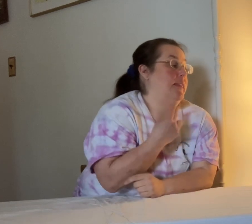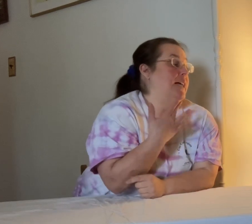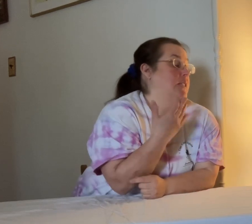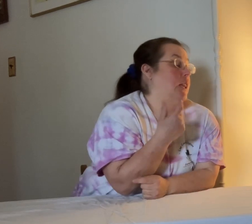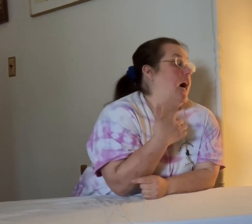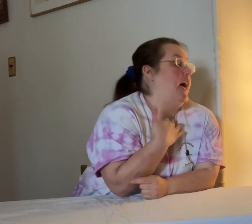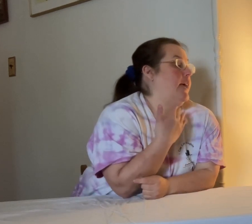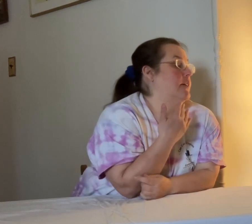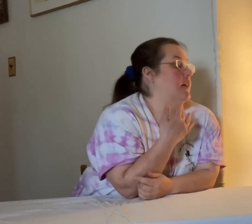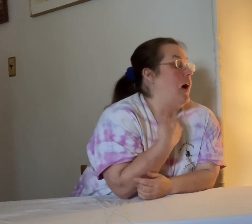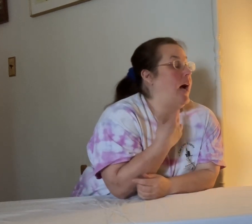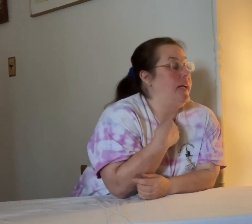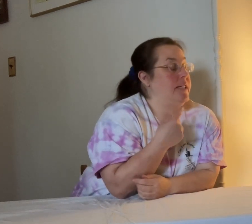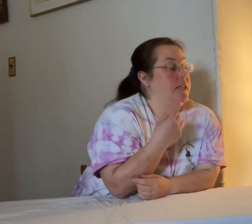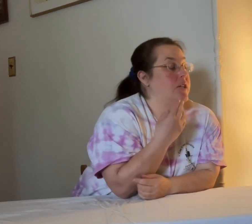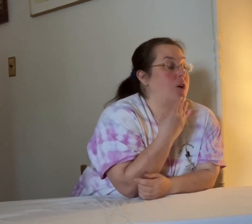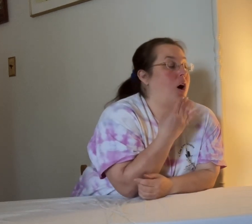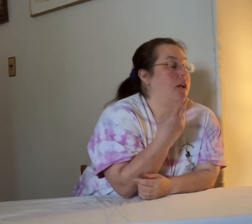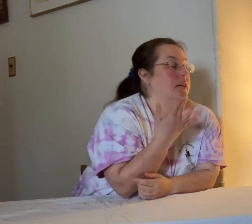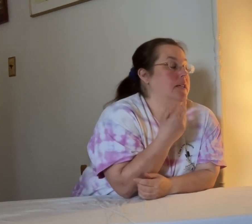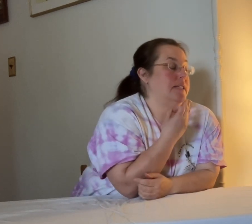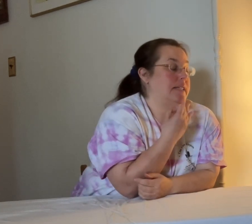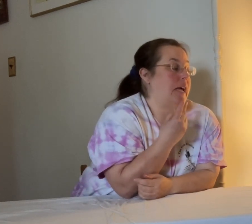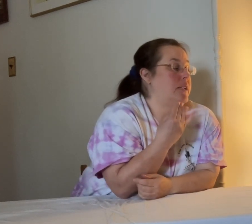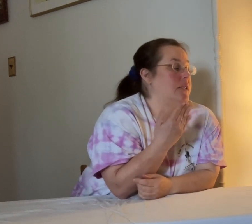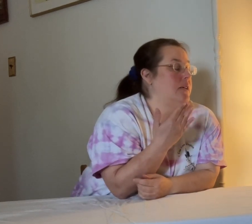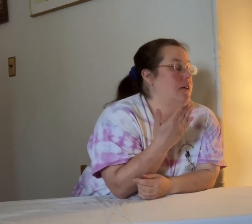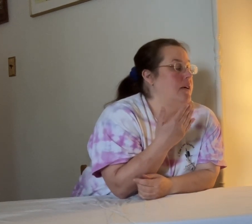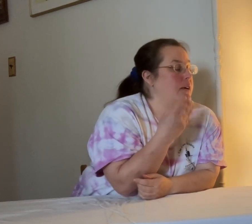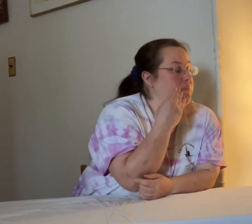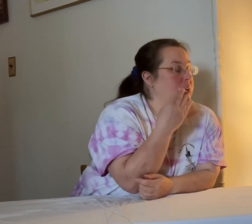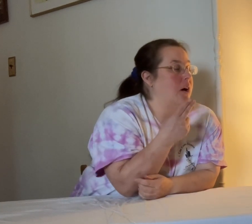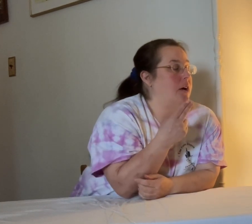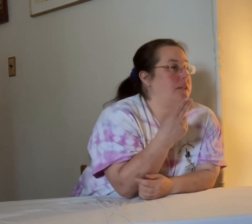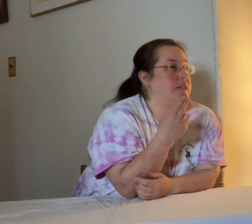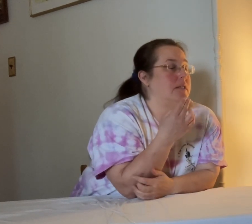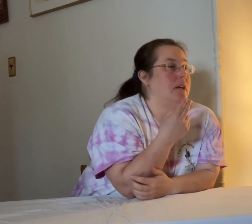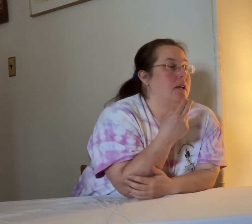That's a lie. I did not consent because